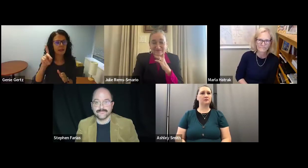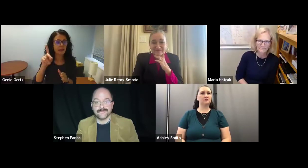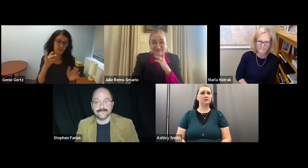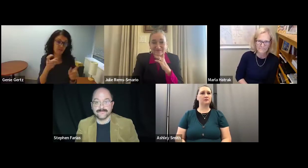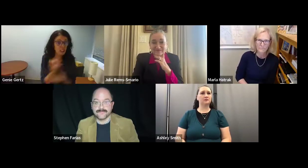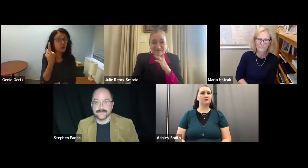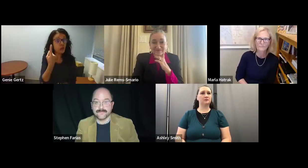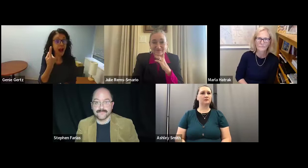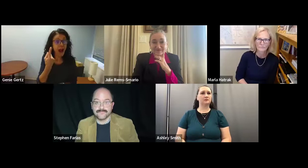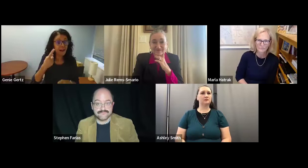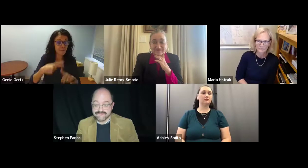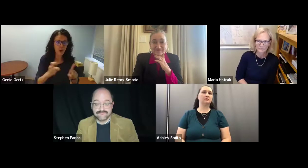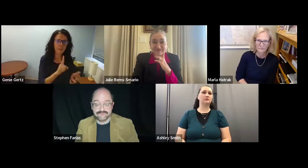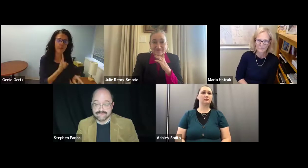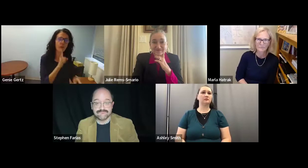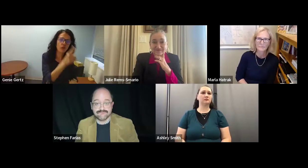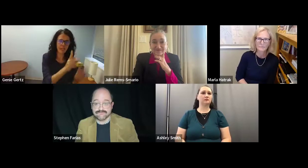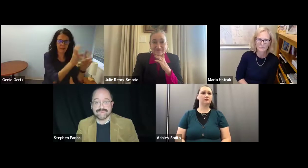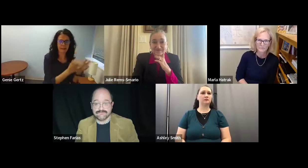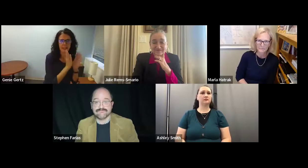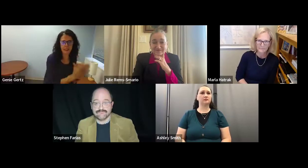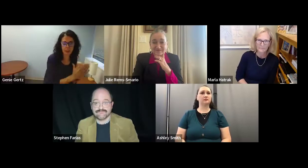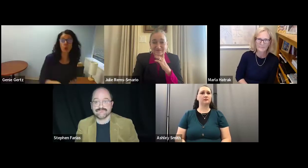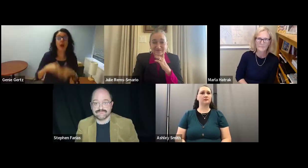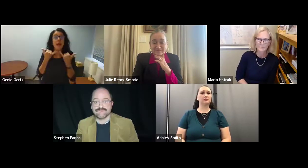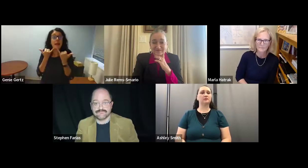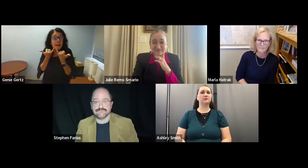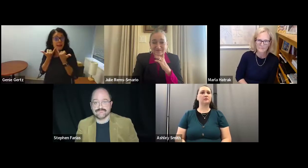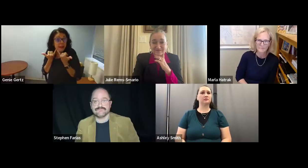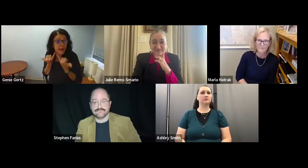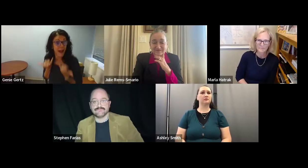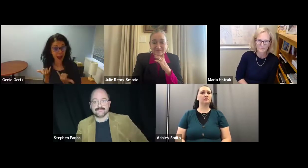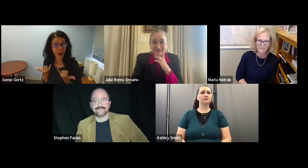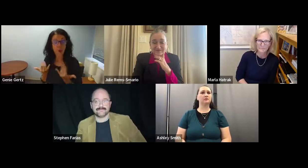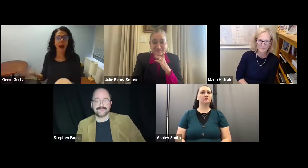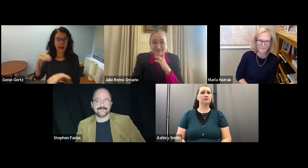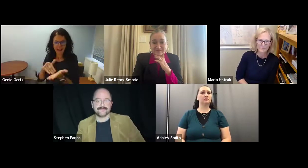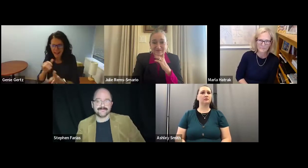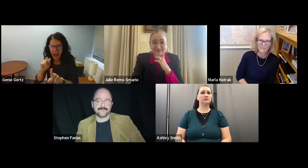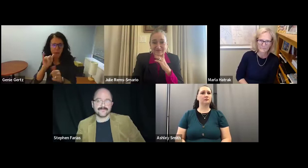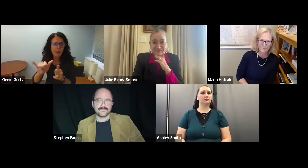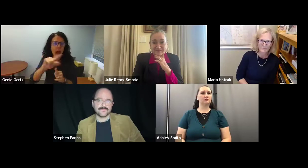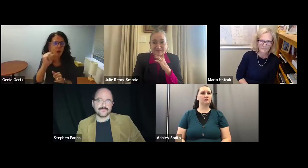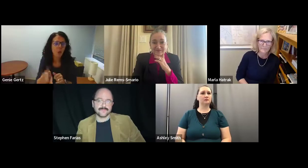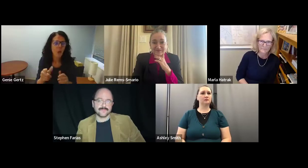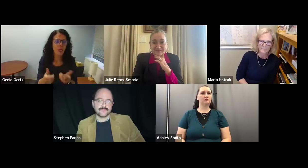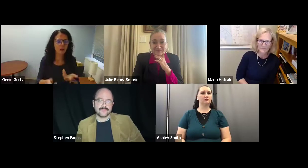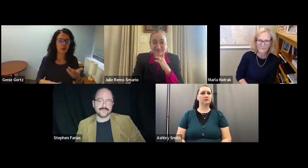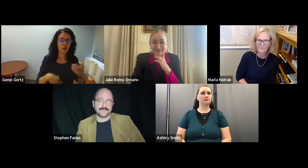big pull on framing how we understand things. We have the speech and language issue, and then we have the speak